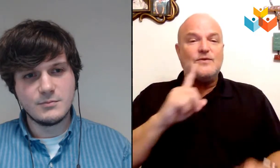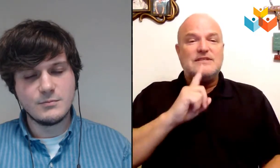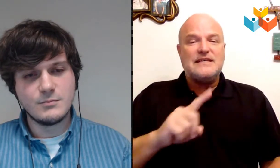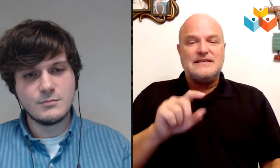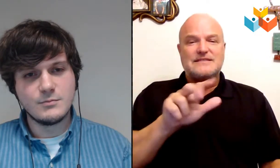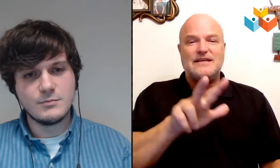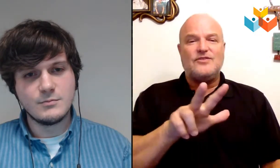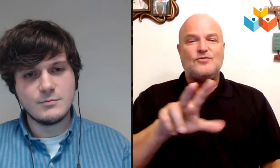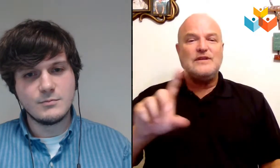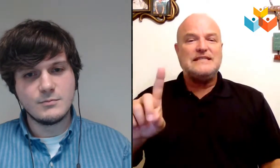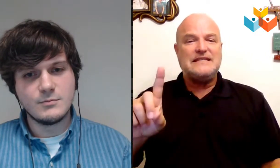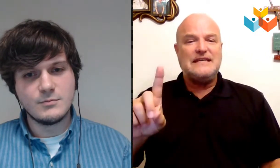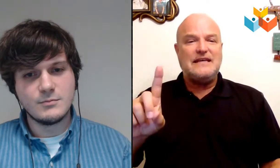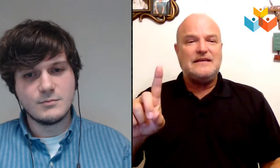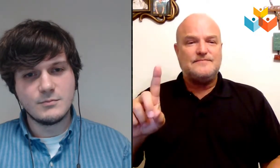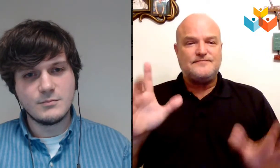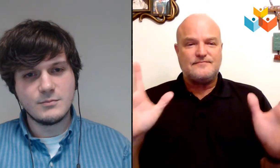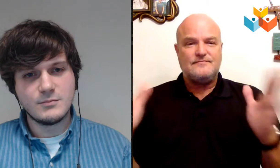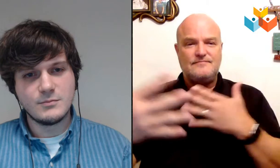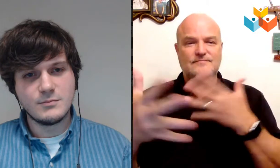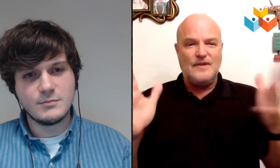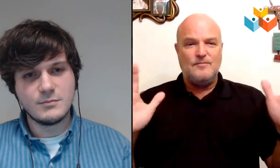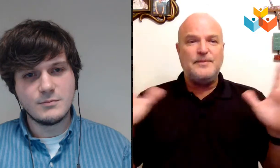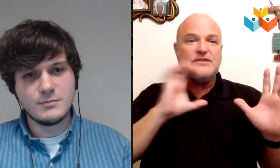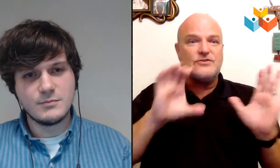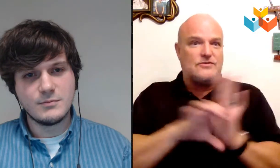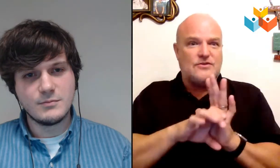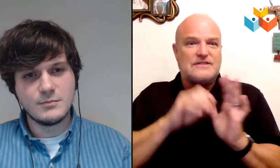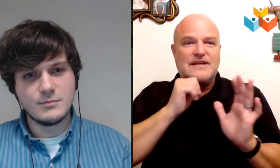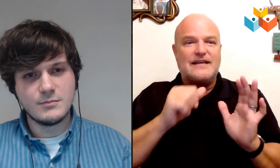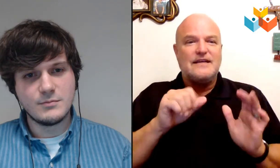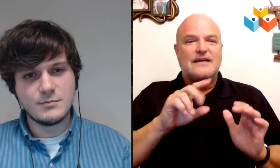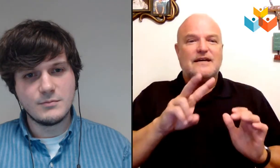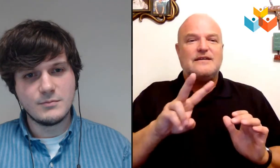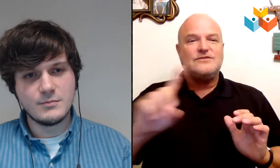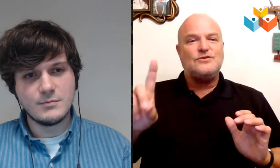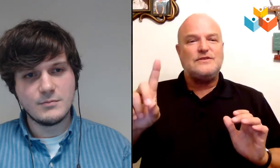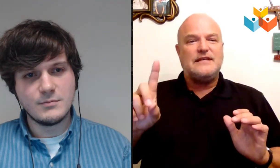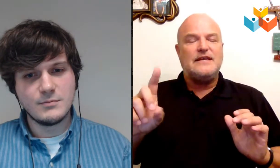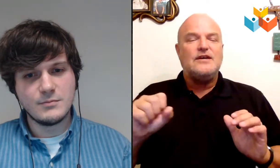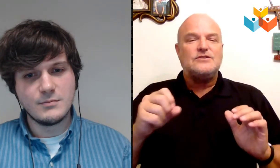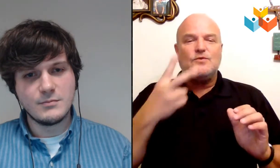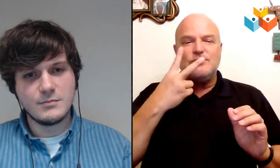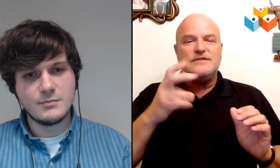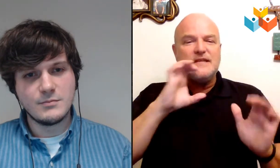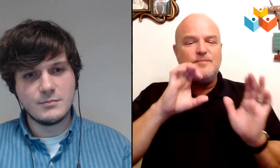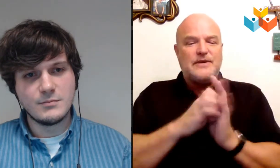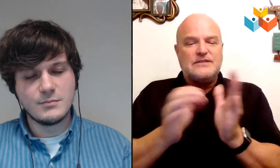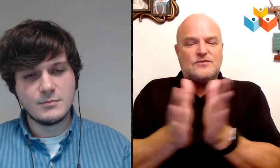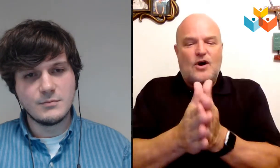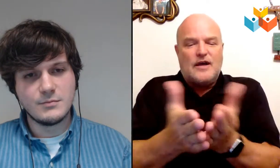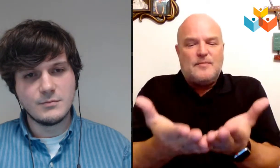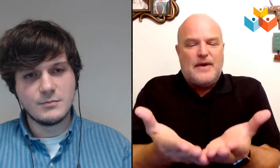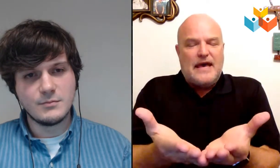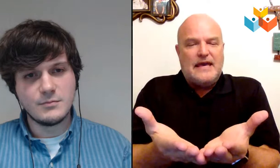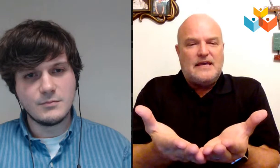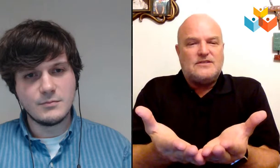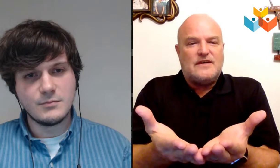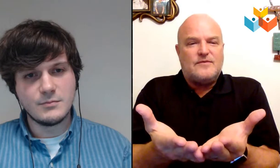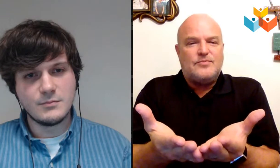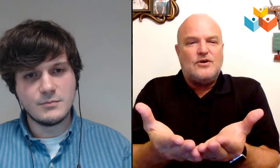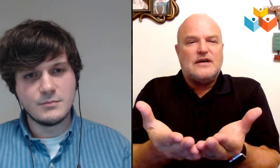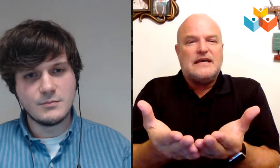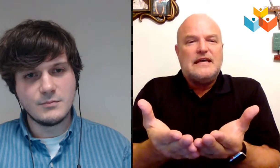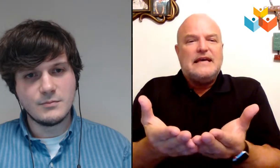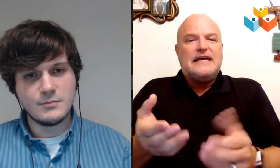sign language is a 3D picture. You know, it's not 2D. So when you see a picture on a